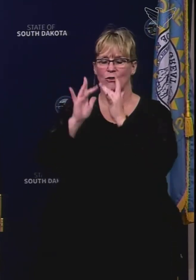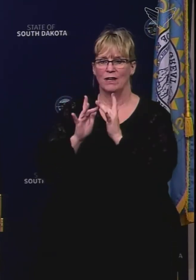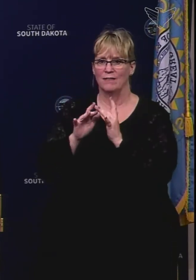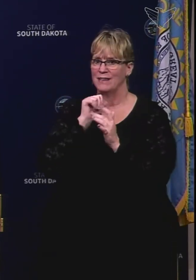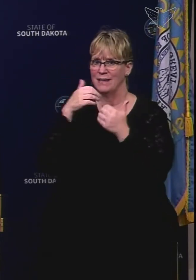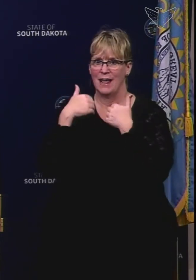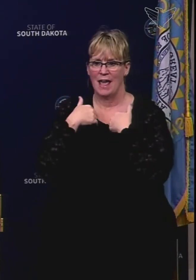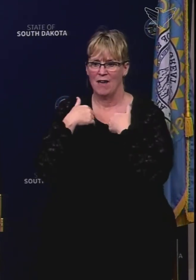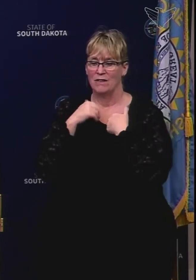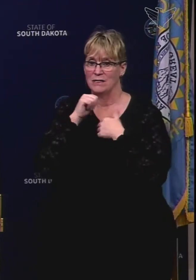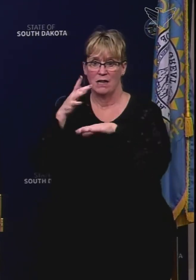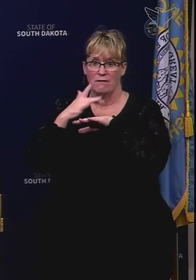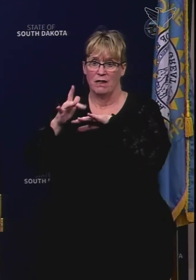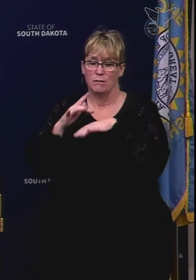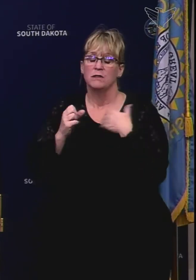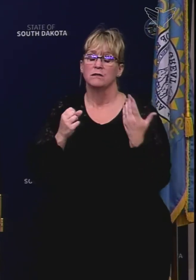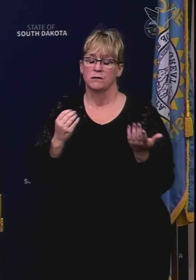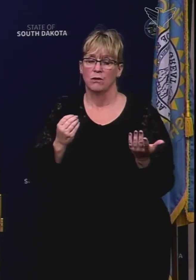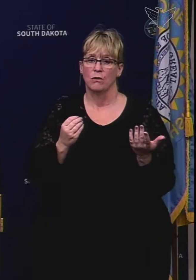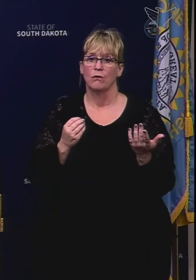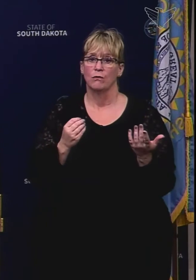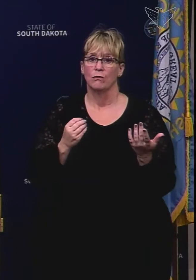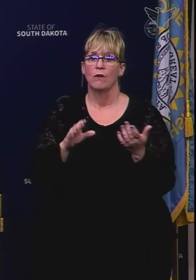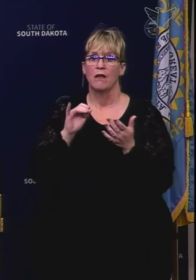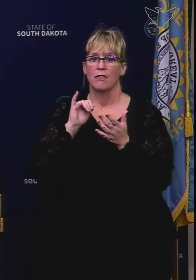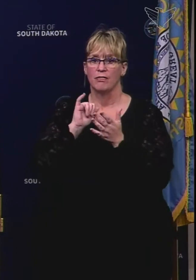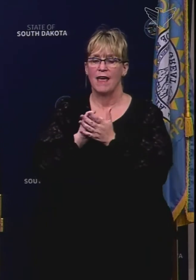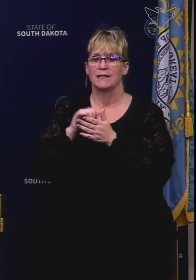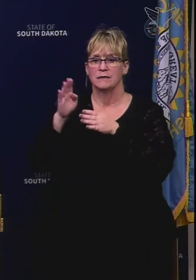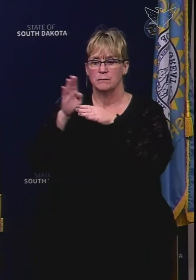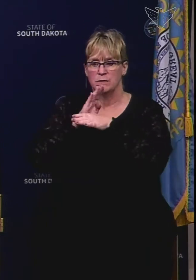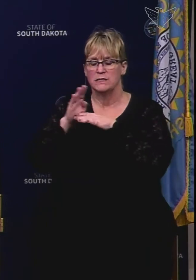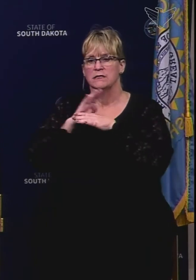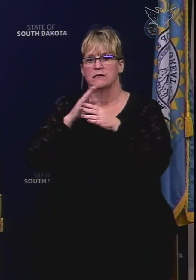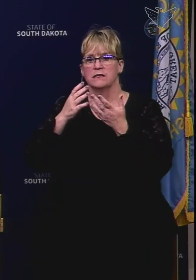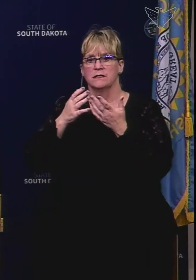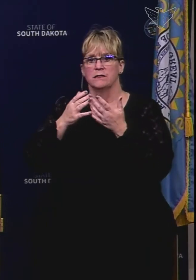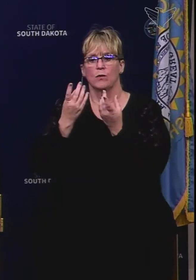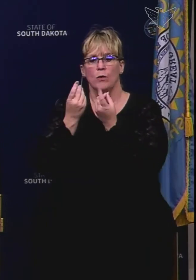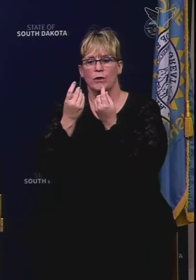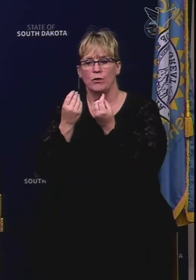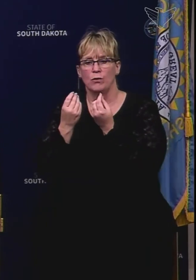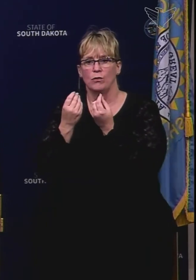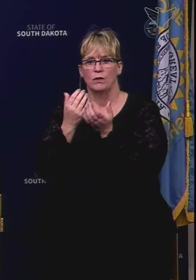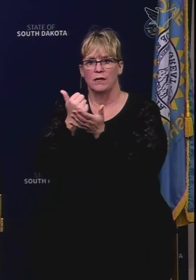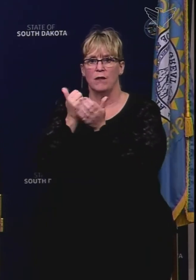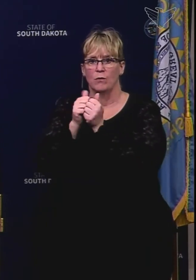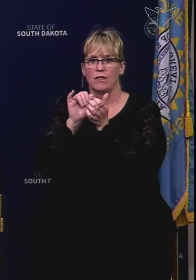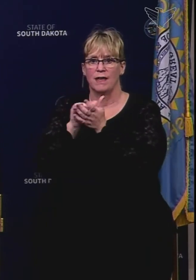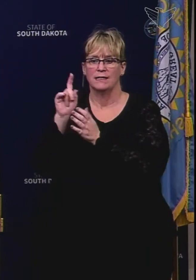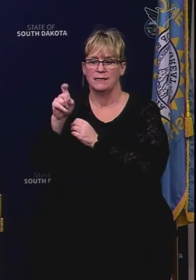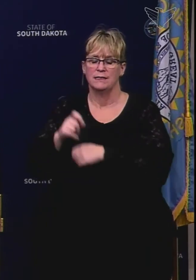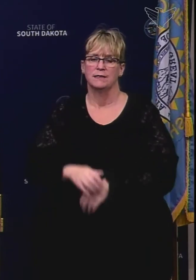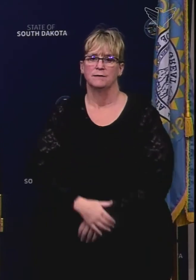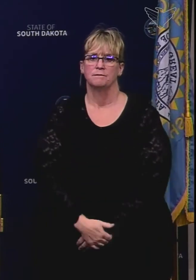access where it wasn't available. So that is definitely infrastructure that we're looking at to see if we need to fill that need.